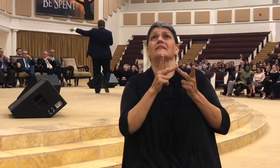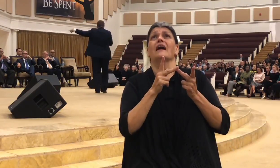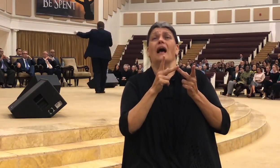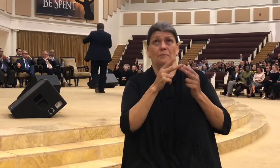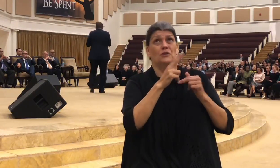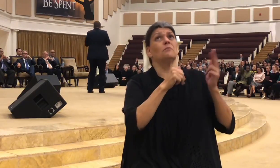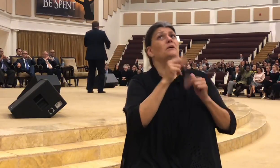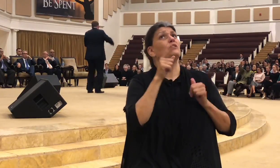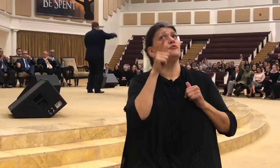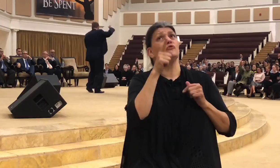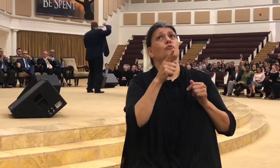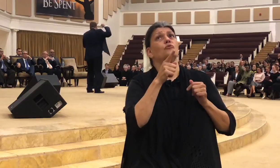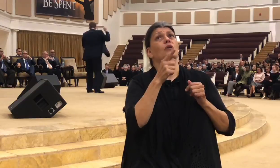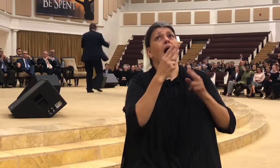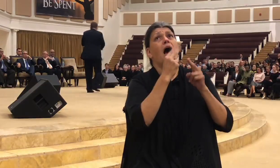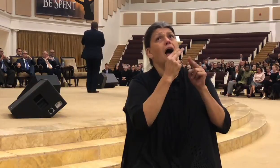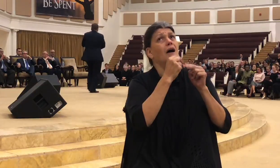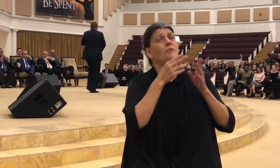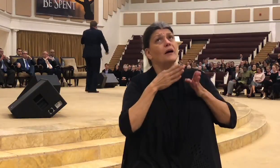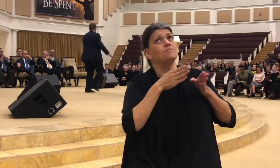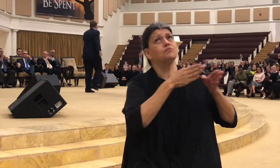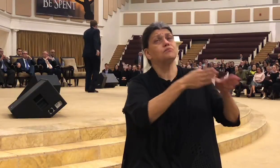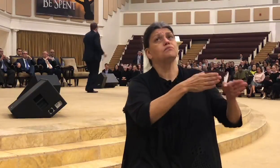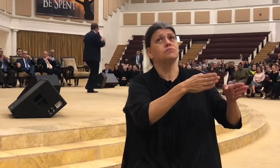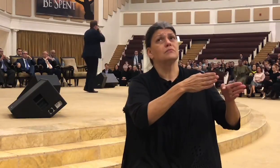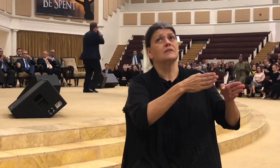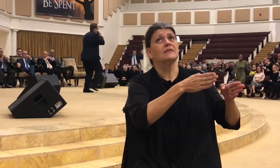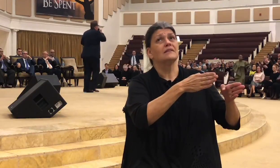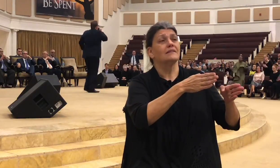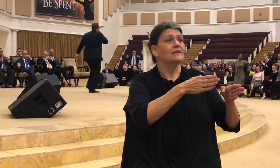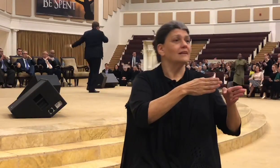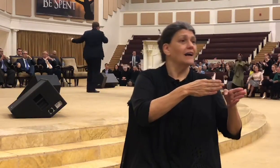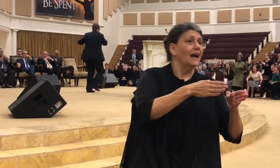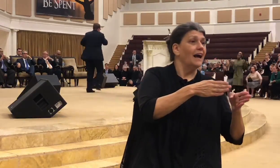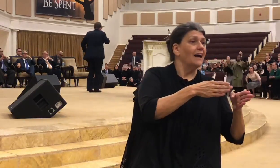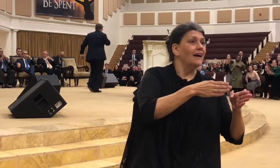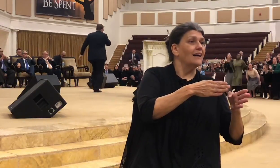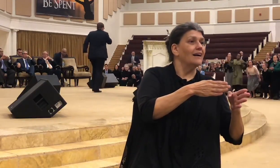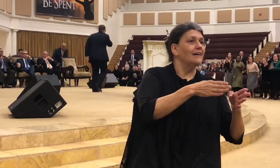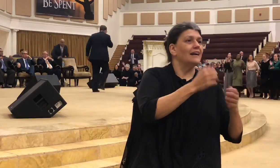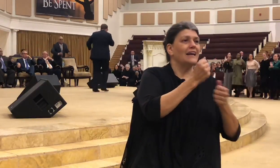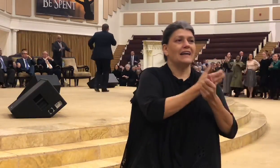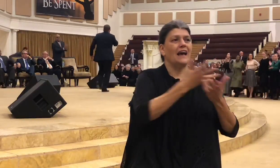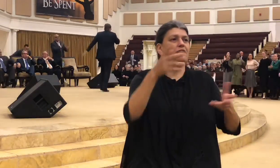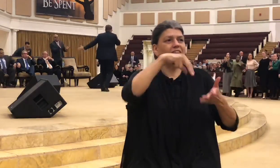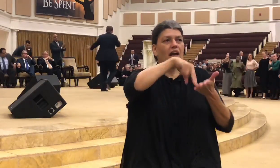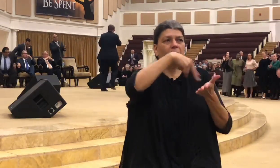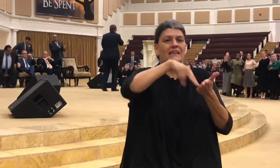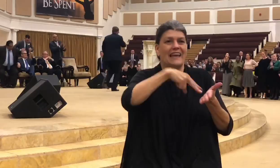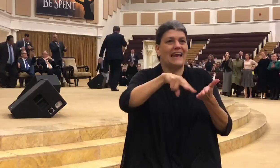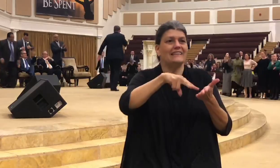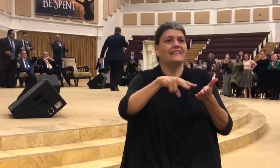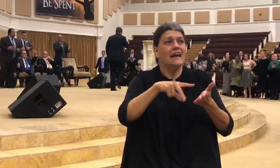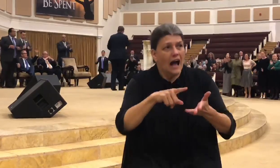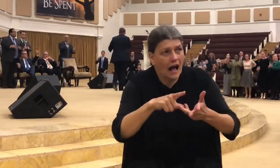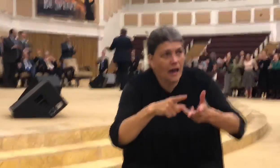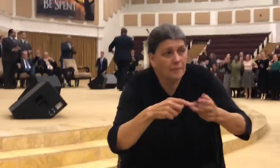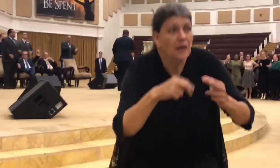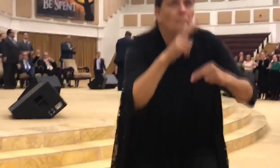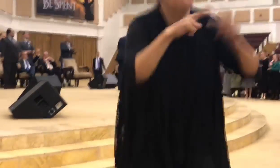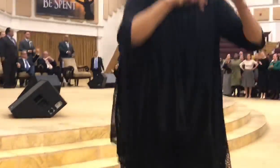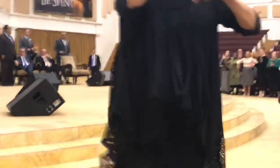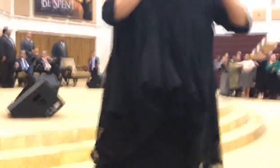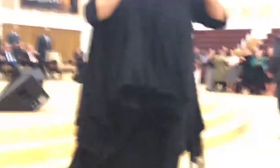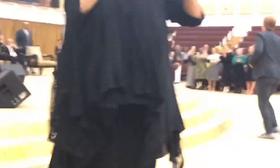you a highway, and we start building. Every time I dance with you, I'm getting God over here. I'm making a road for him to get to